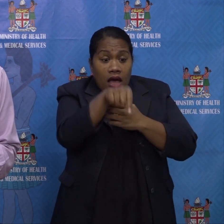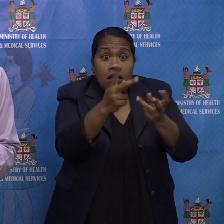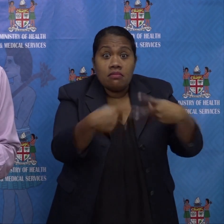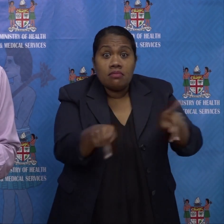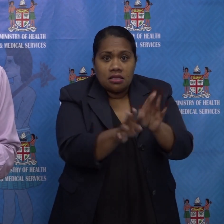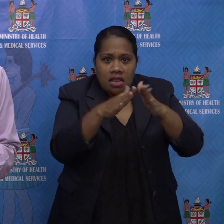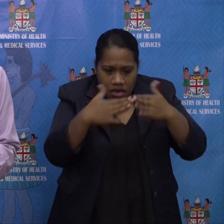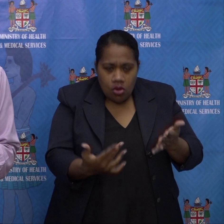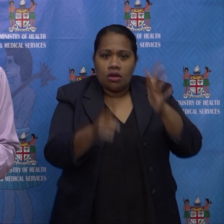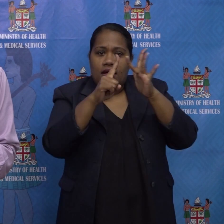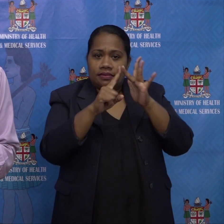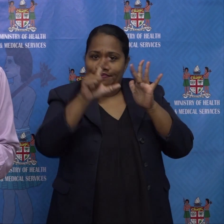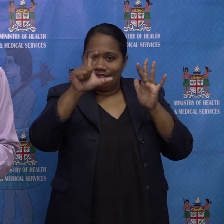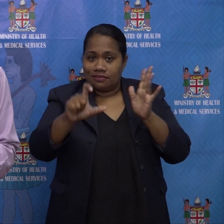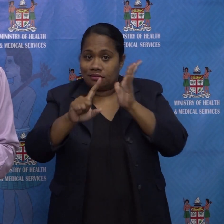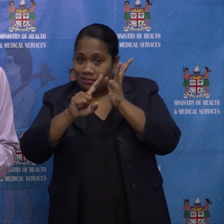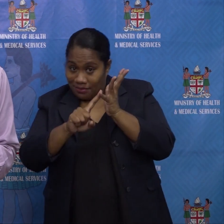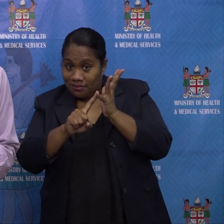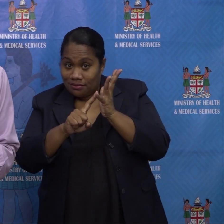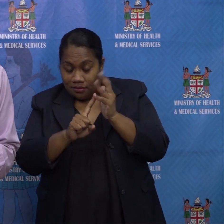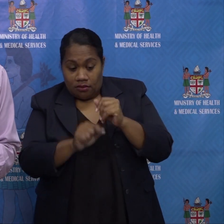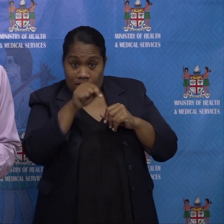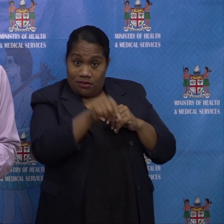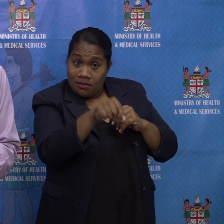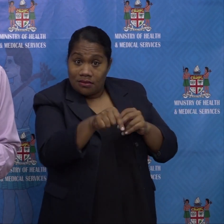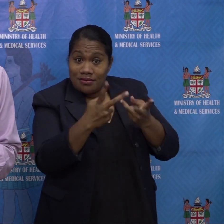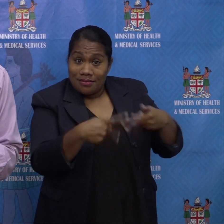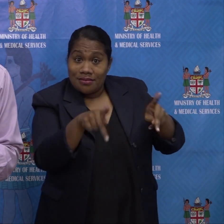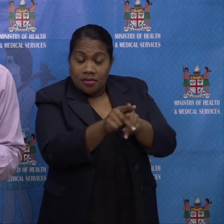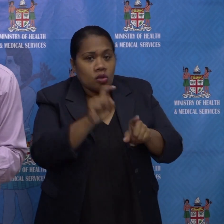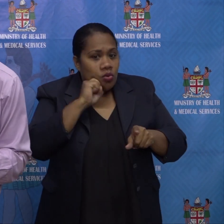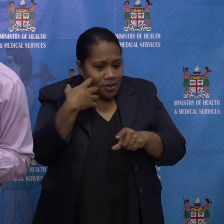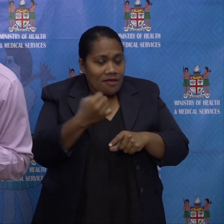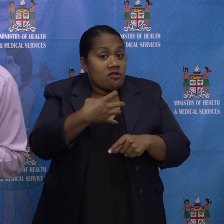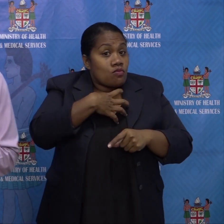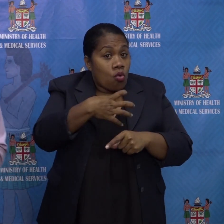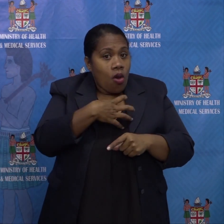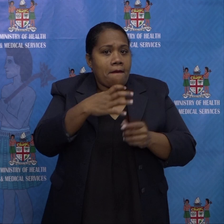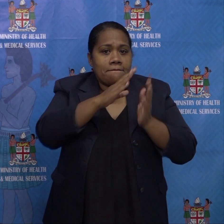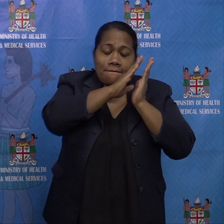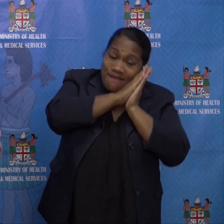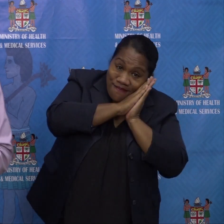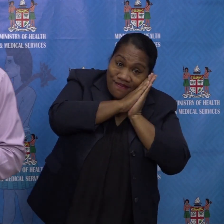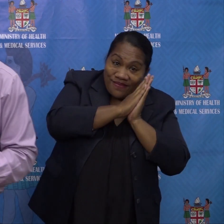units, which will house additional beds and ventilators.